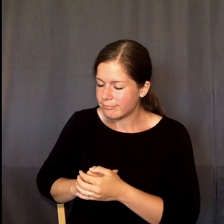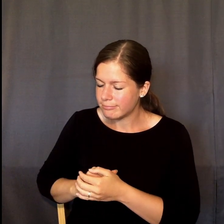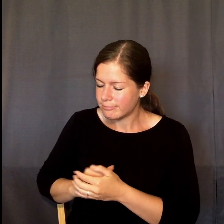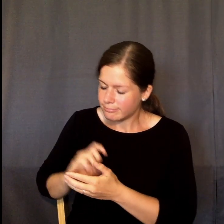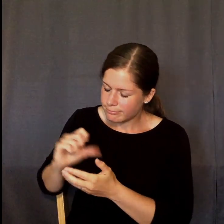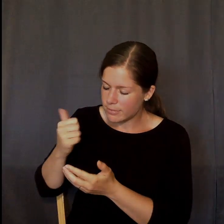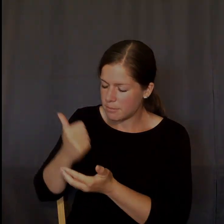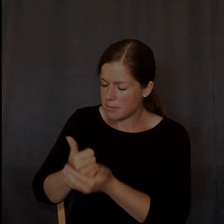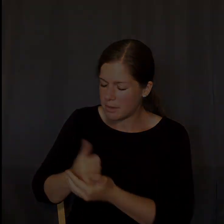Amen. You